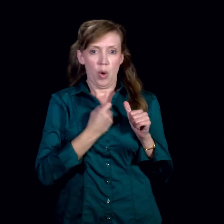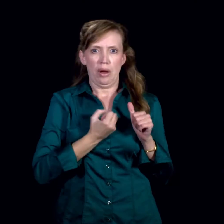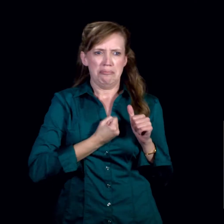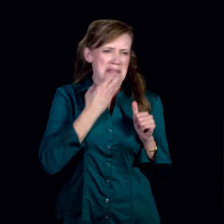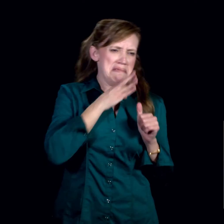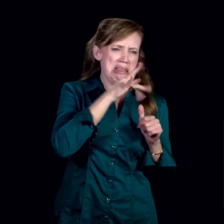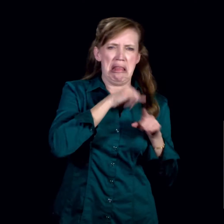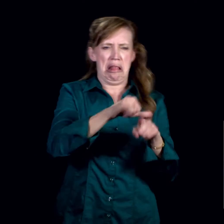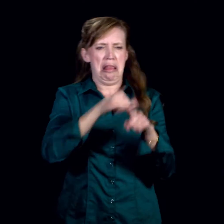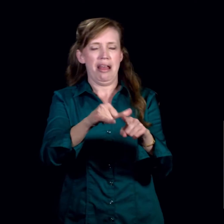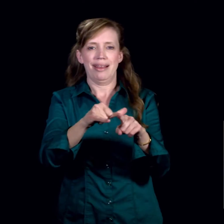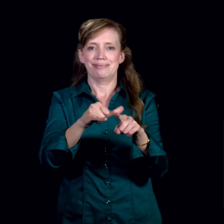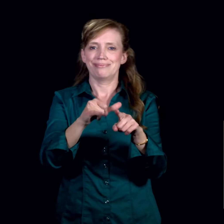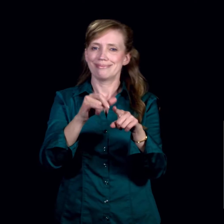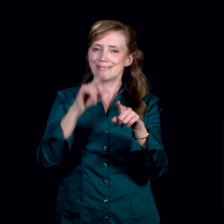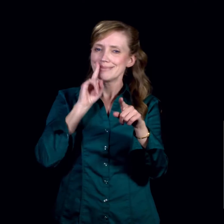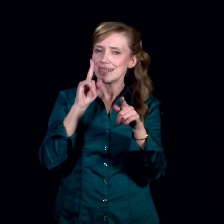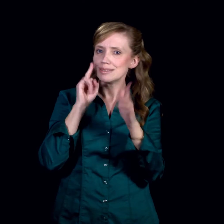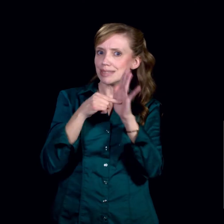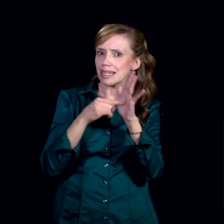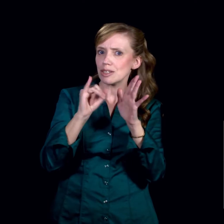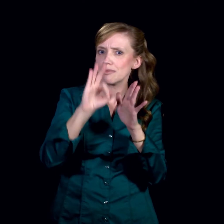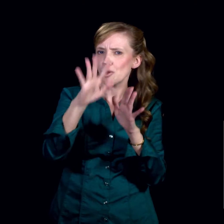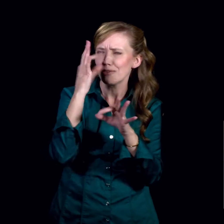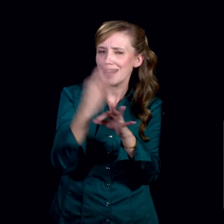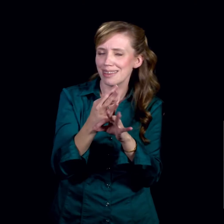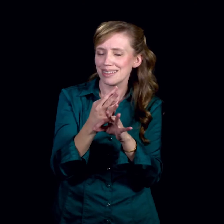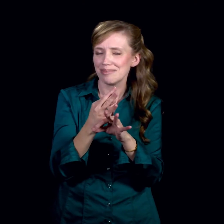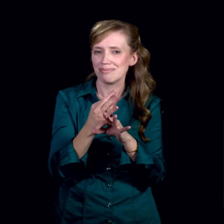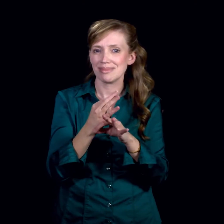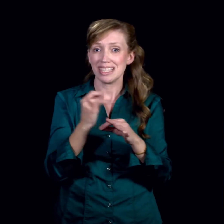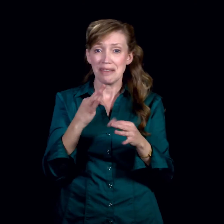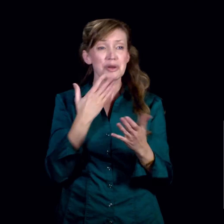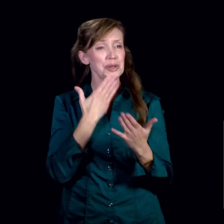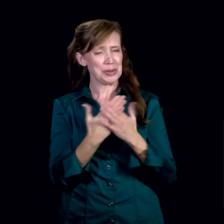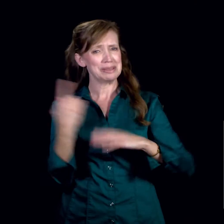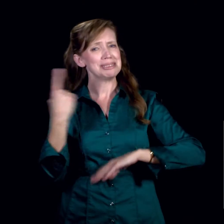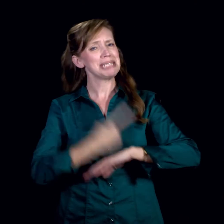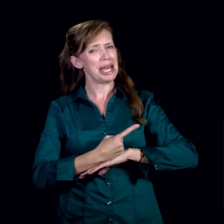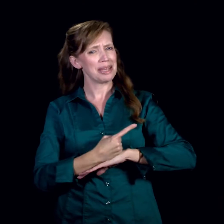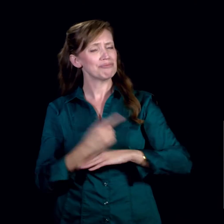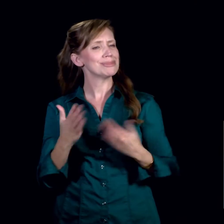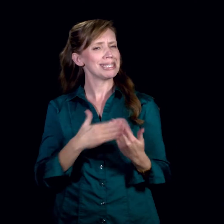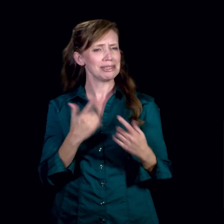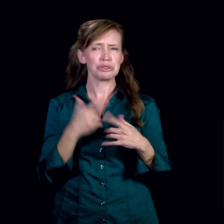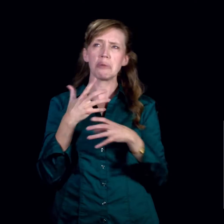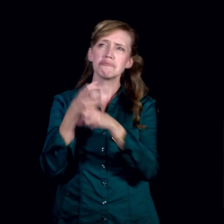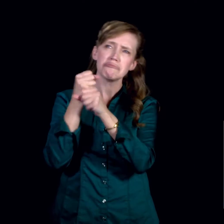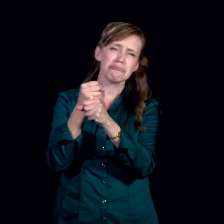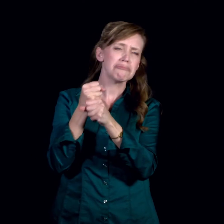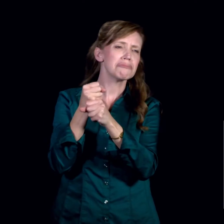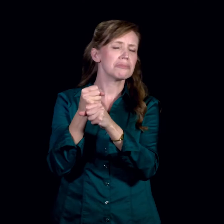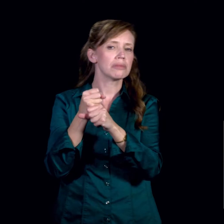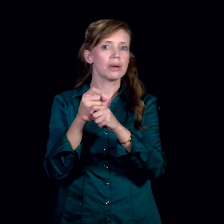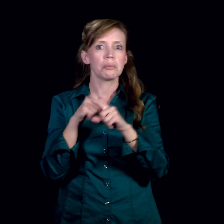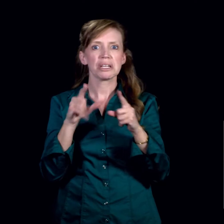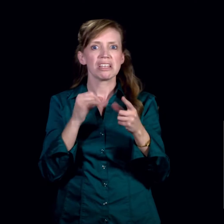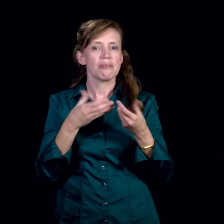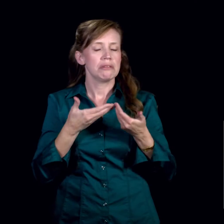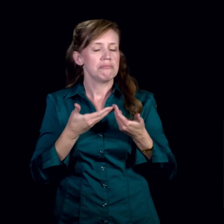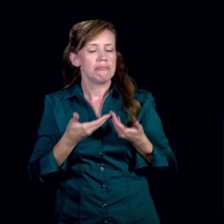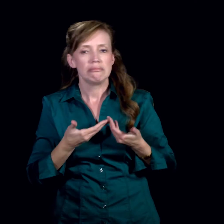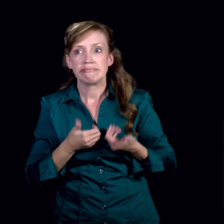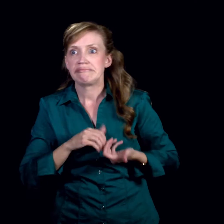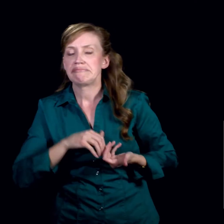of how deep your faith runs. When you're having a good day, it's pretty easy to feel good about faith in God. But when the bottom drops out of your world, what